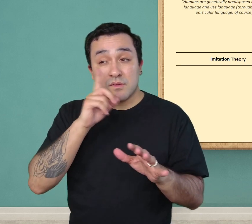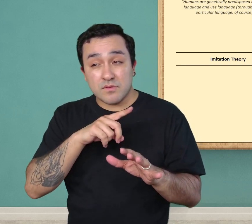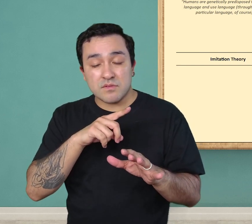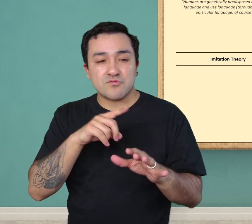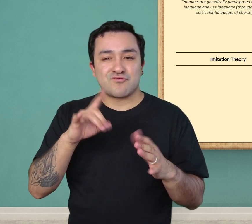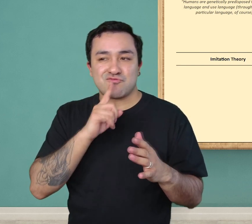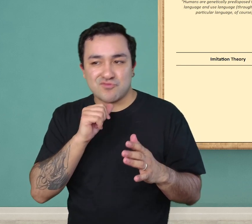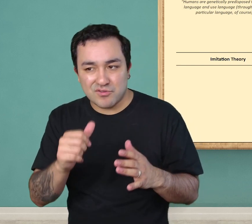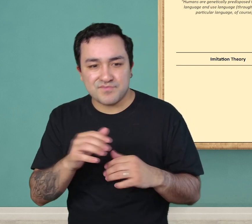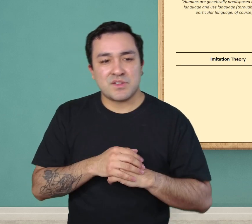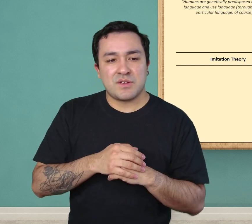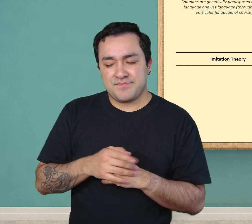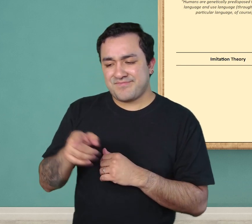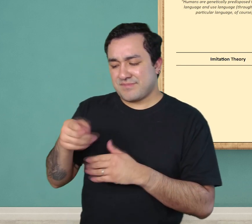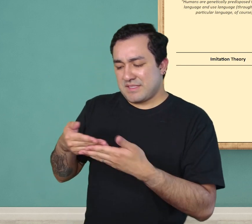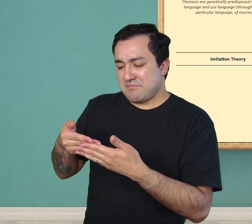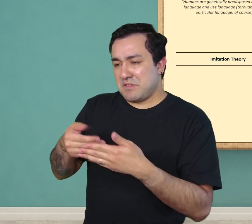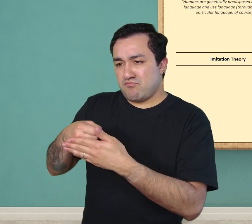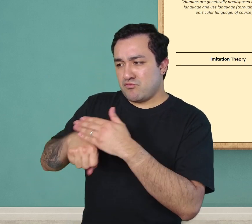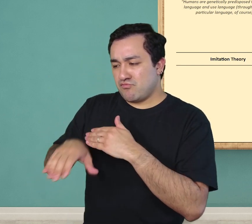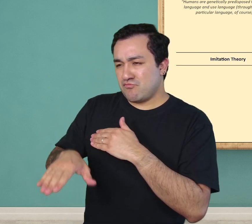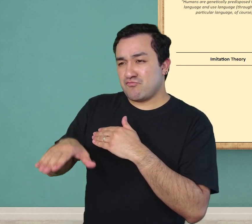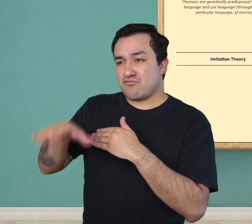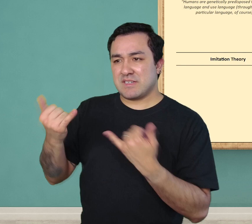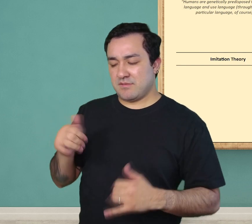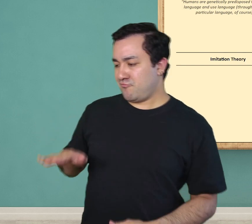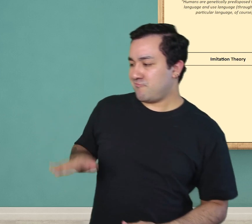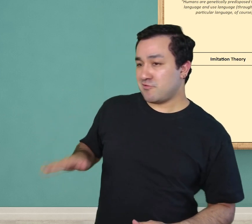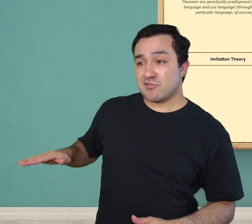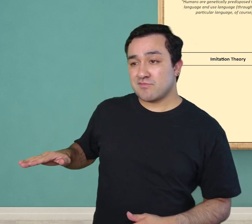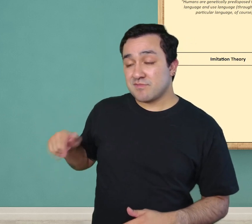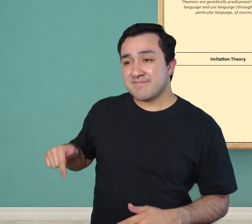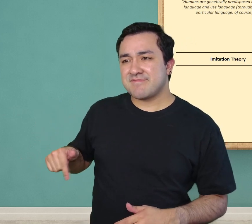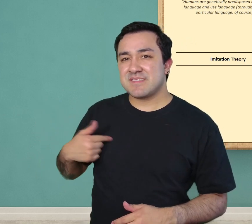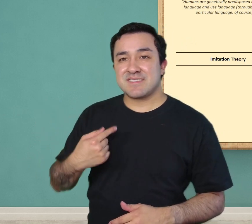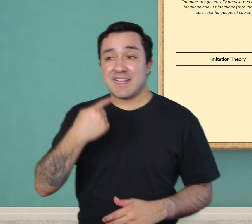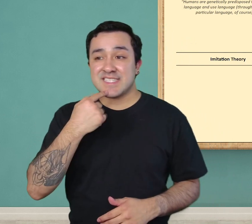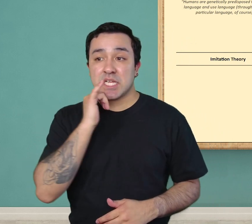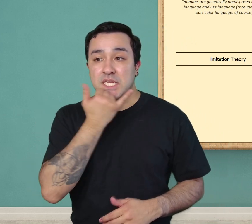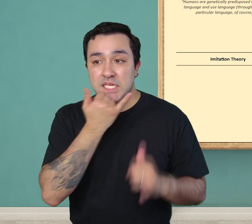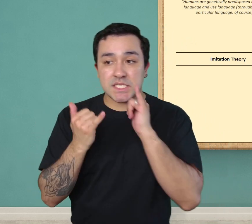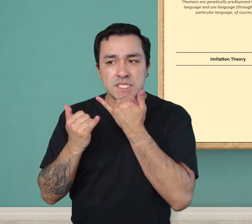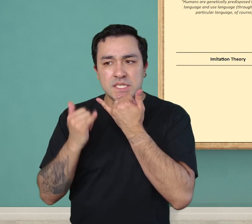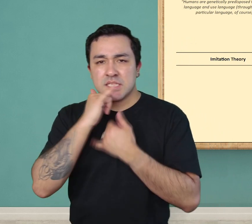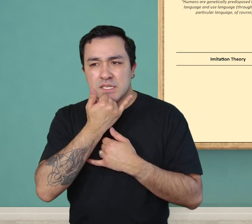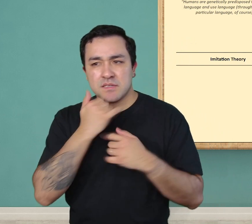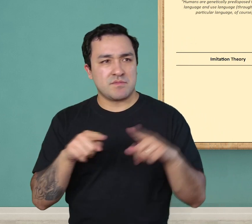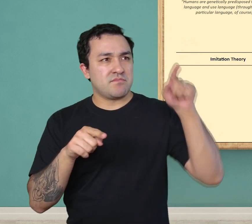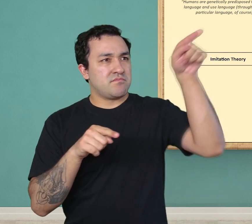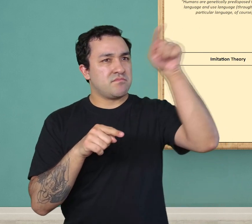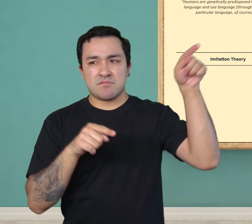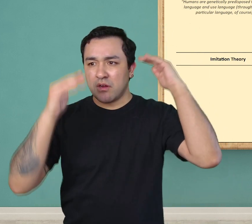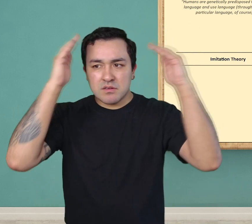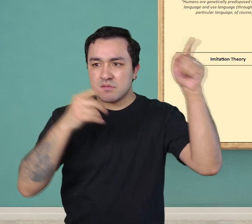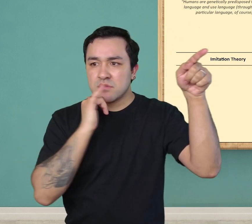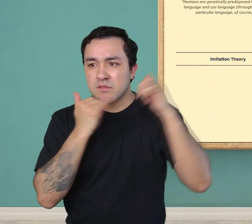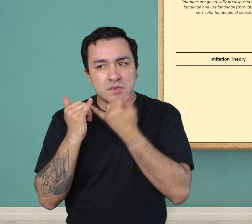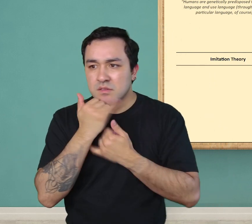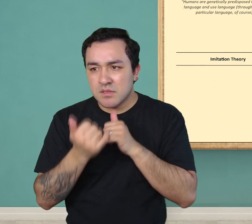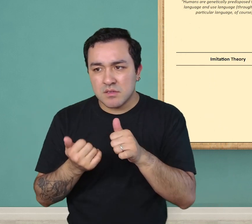At the same time, children make errors, adults often do not. If children are imitating adults, how are they making errors they